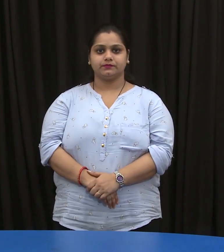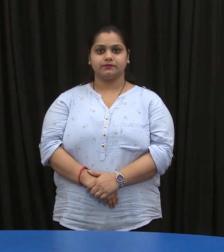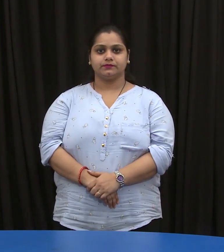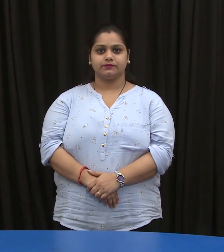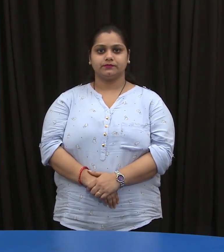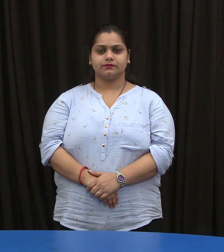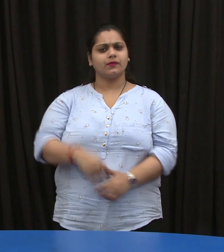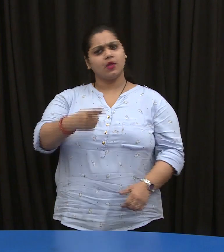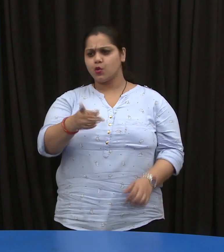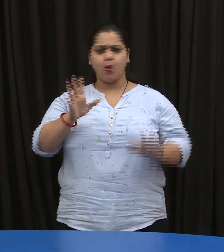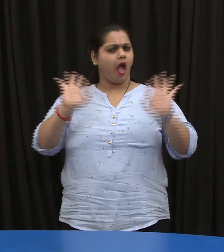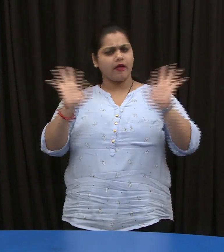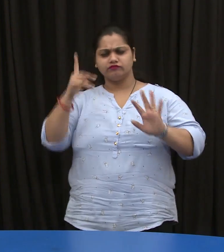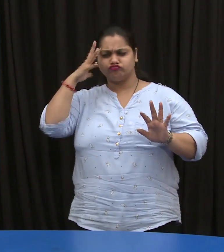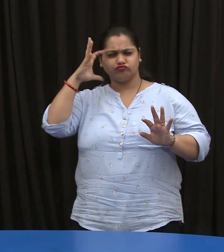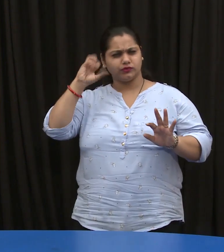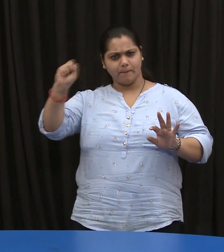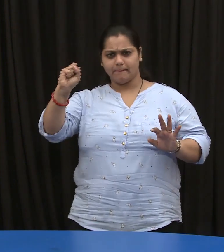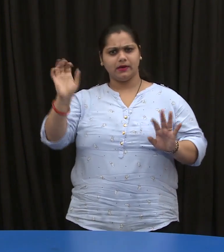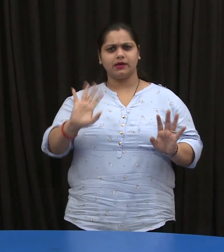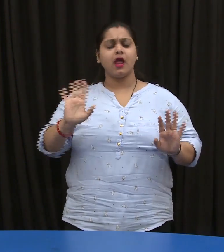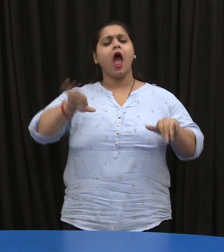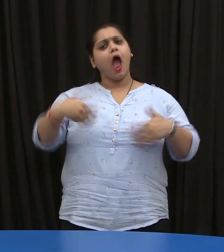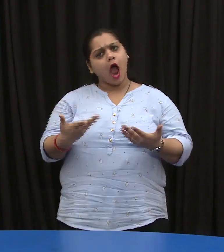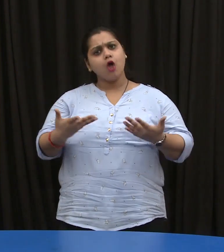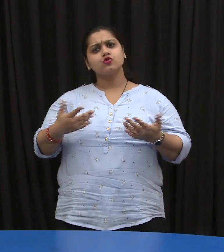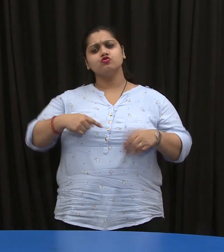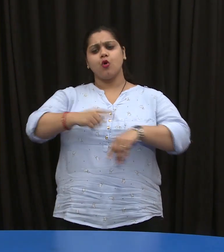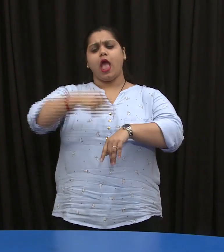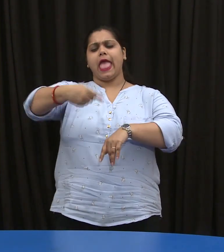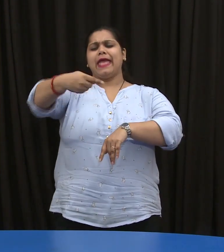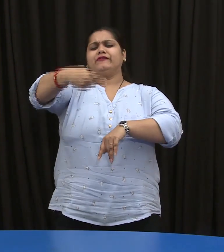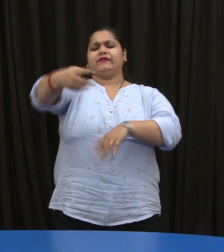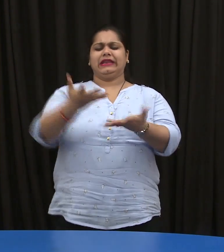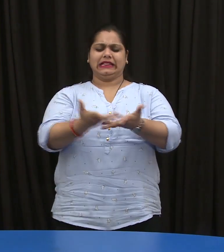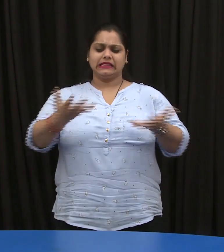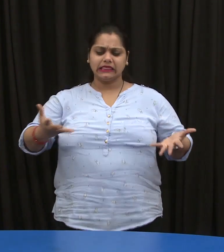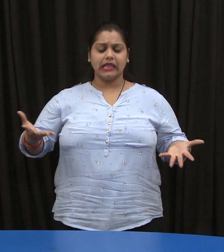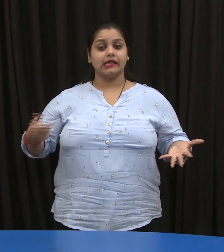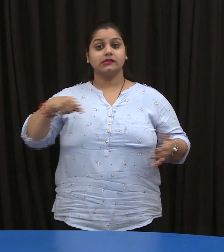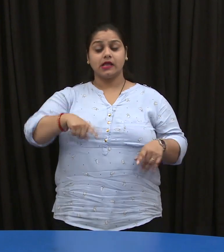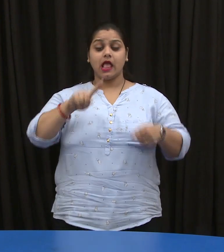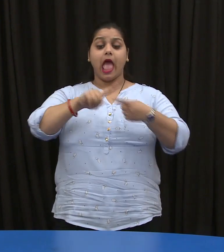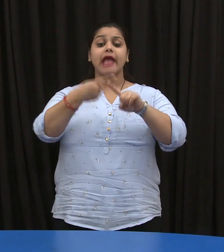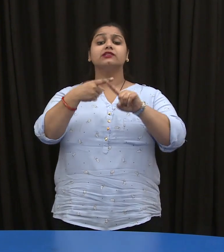You don't have to remember how to do everything with Windows XP.